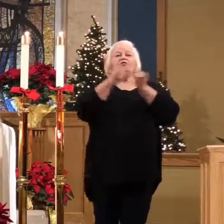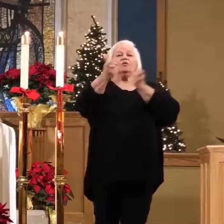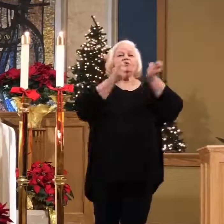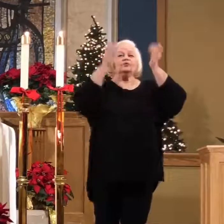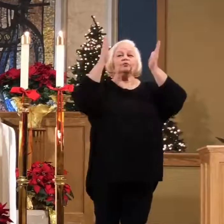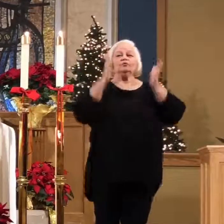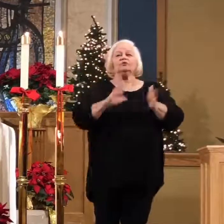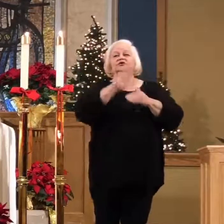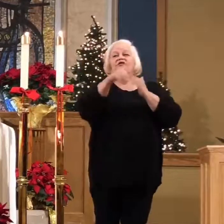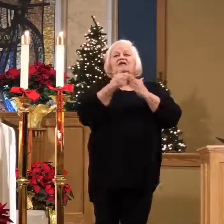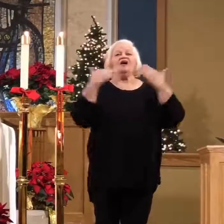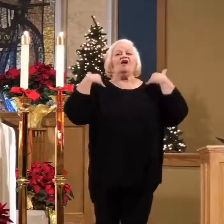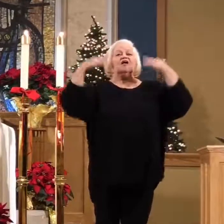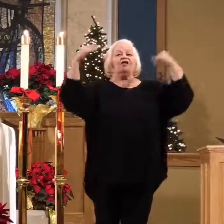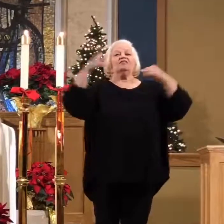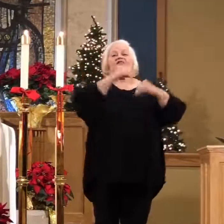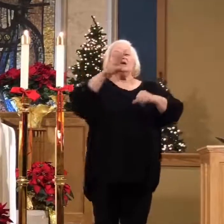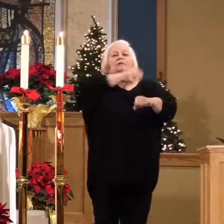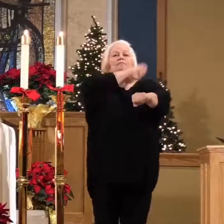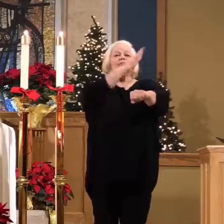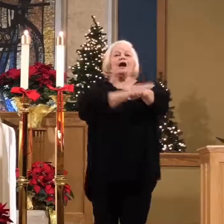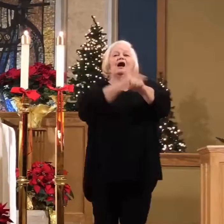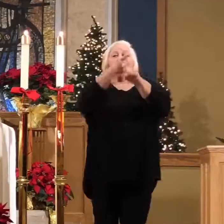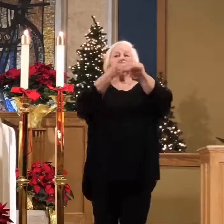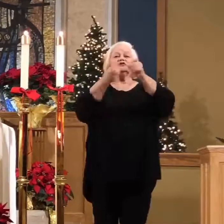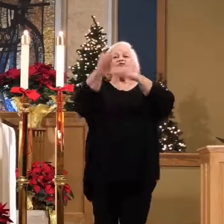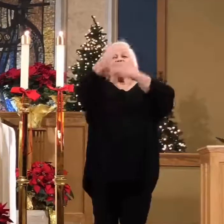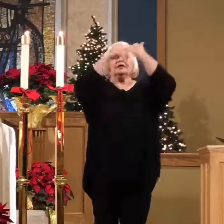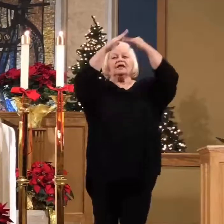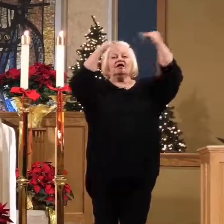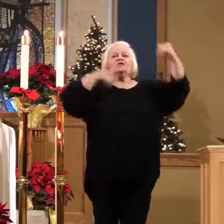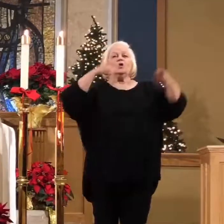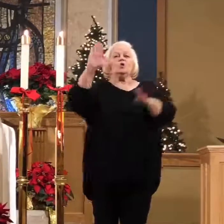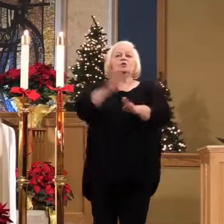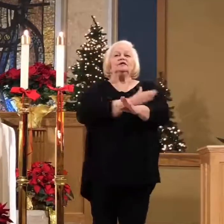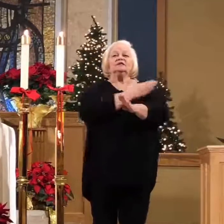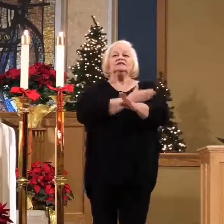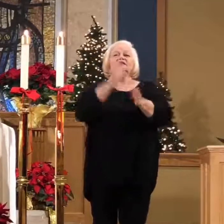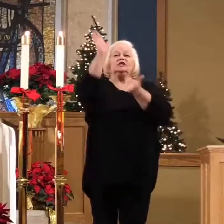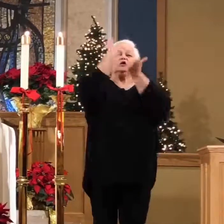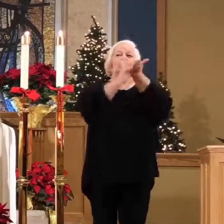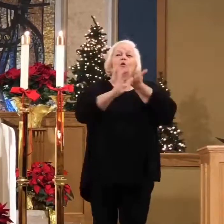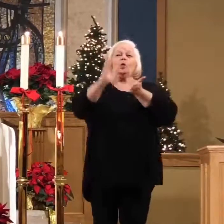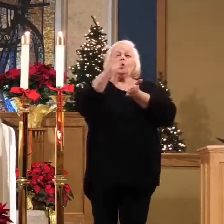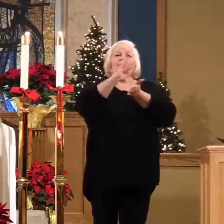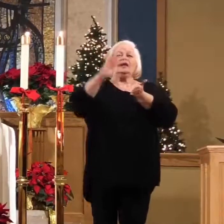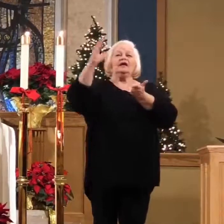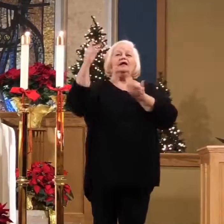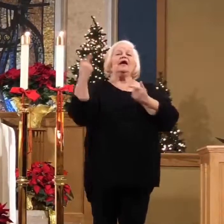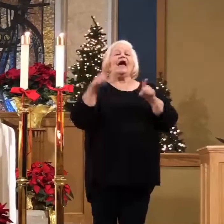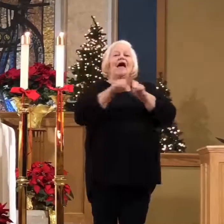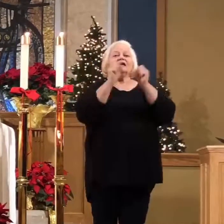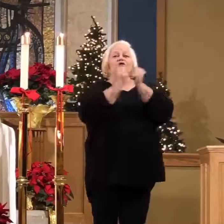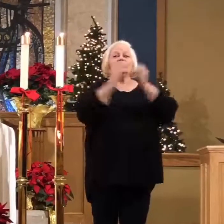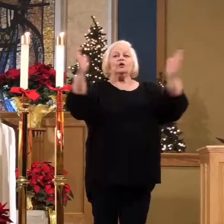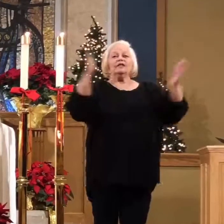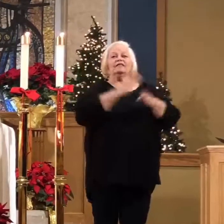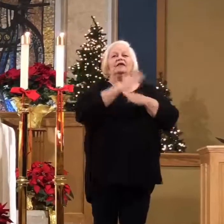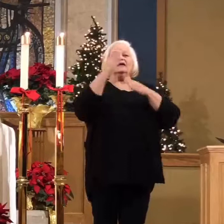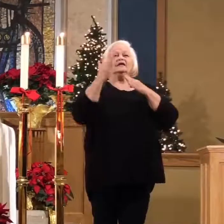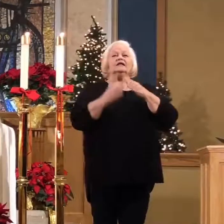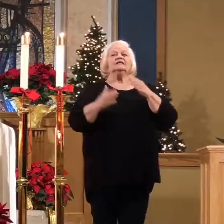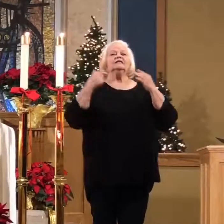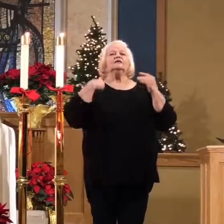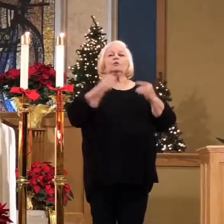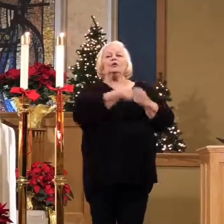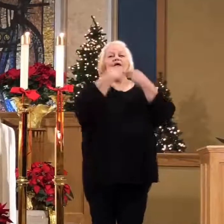all the hosts and powers of heaven, we sing the hymn of your glory, as without end